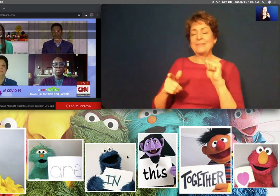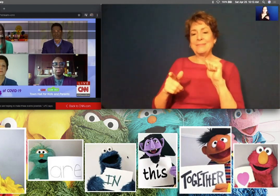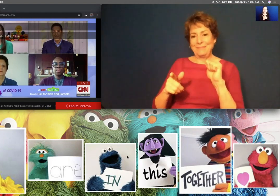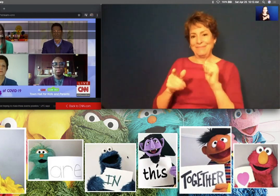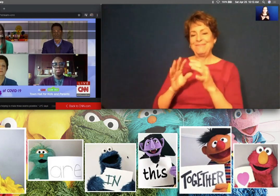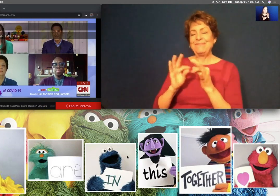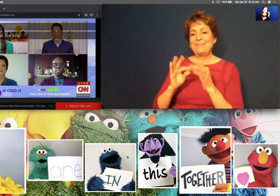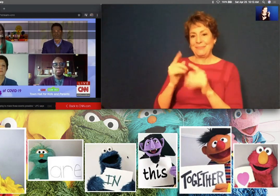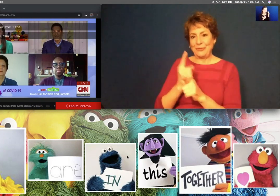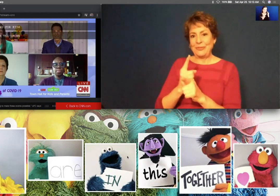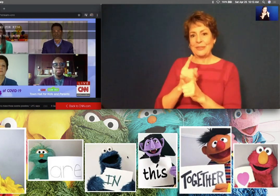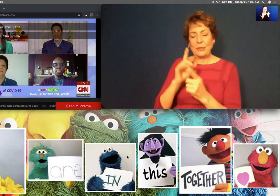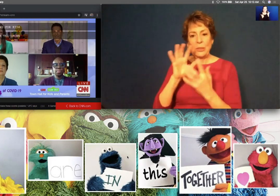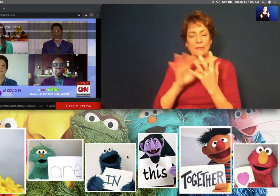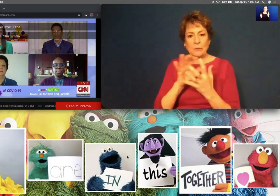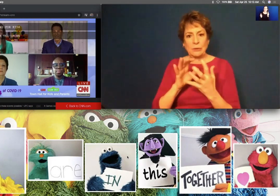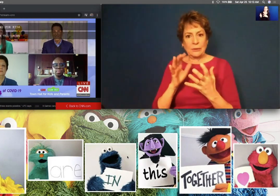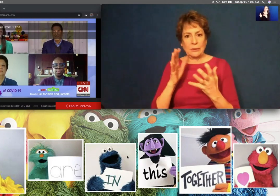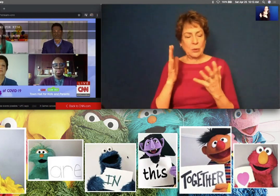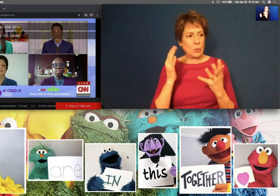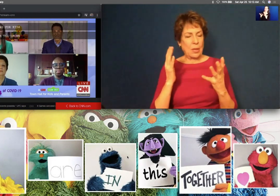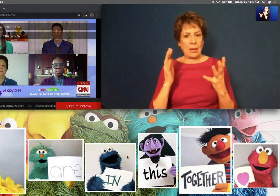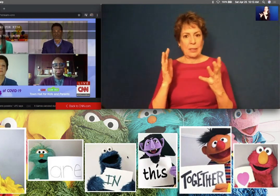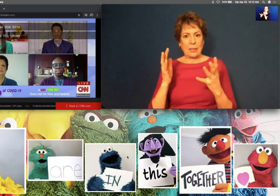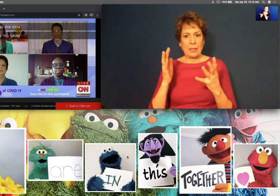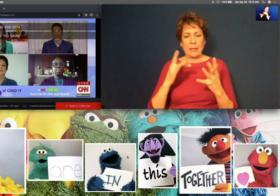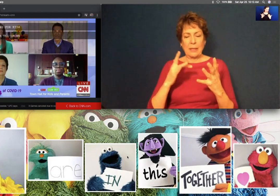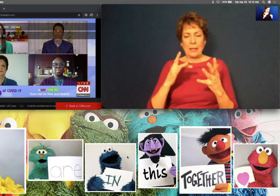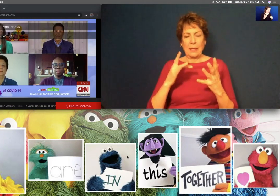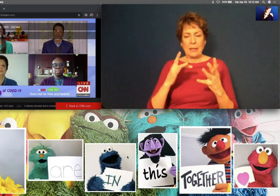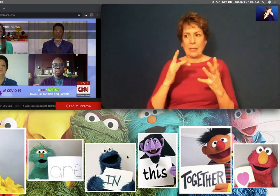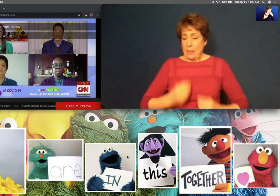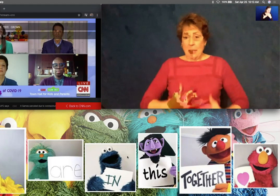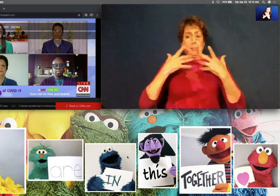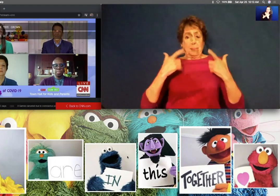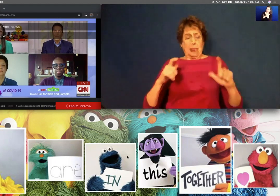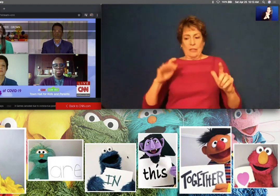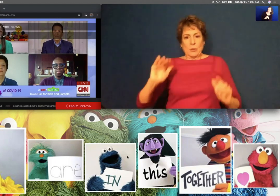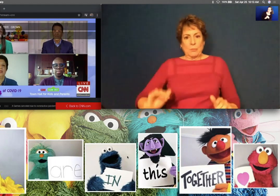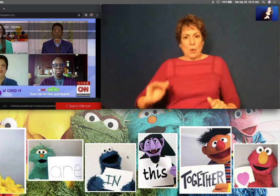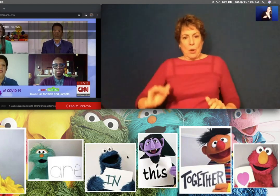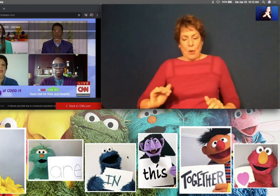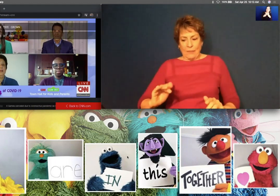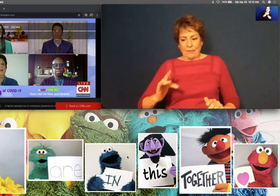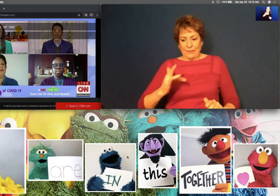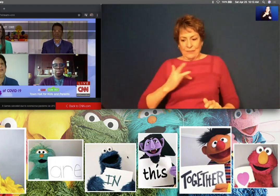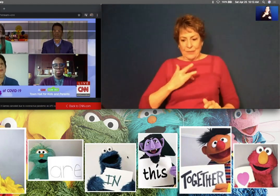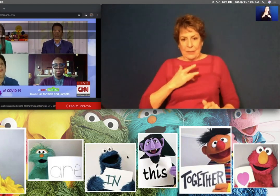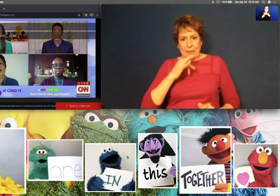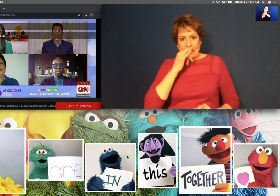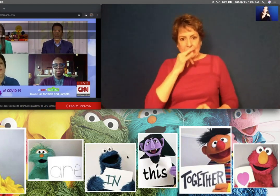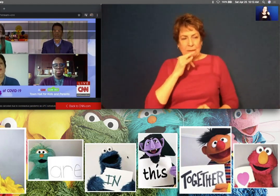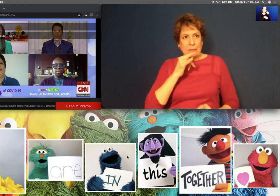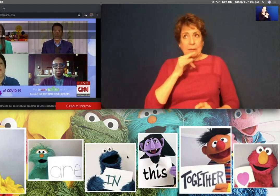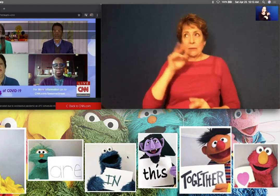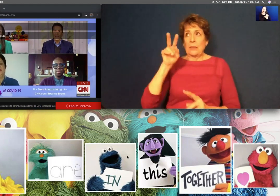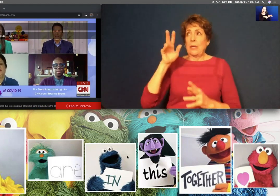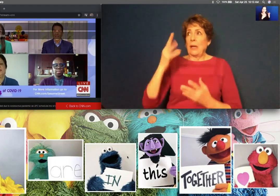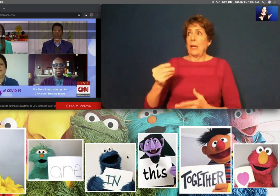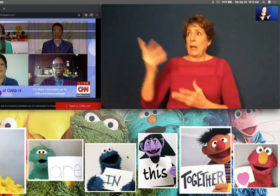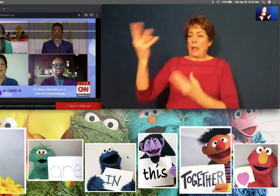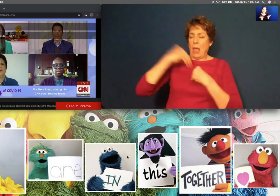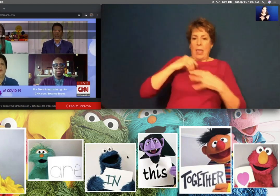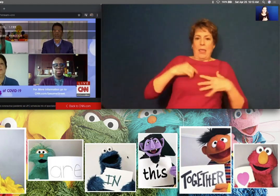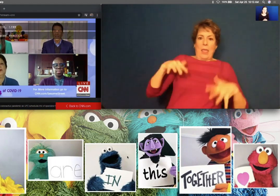say to the kids like Big Bird who are trying to work through them all right now? Yeah, these could be overwhelming, and I think it's